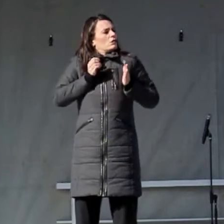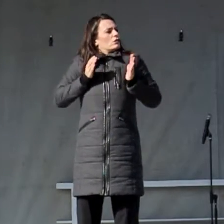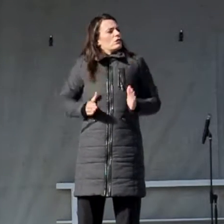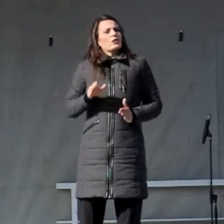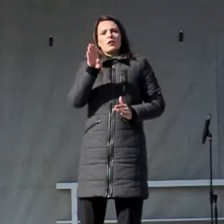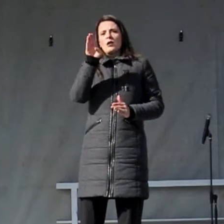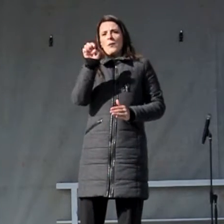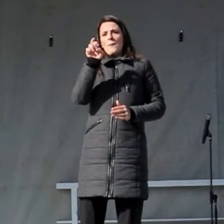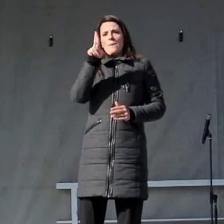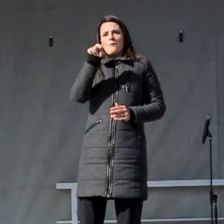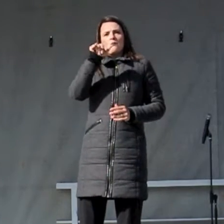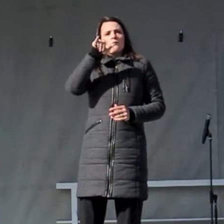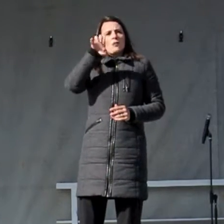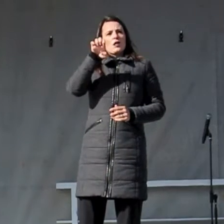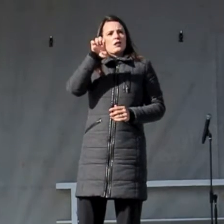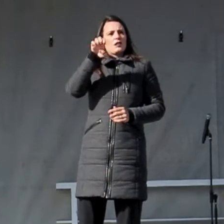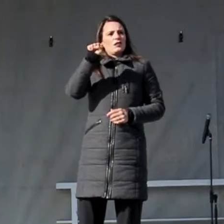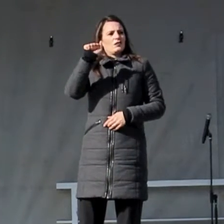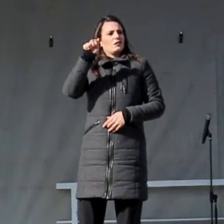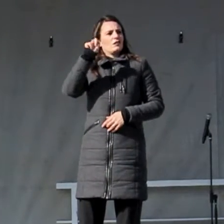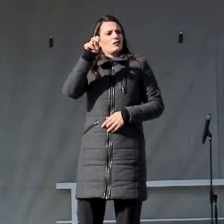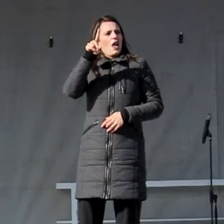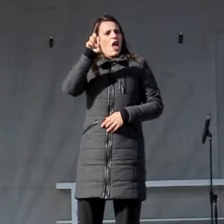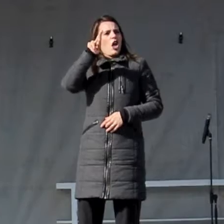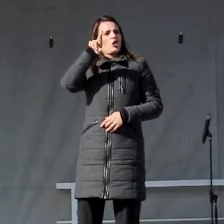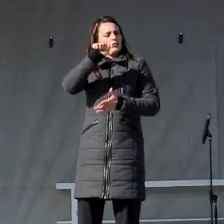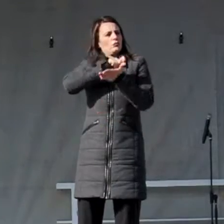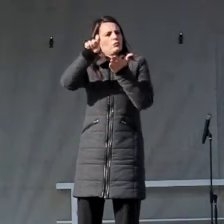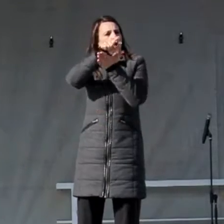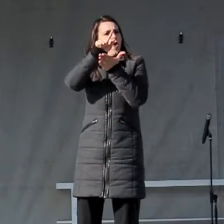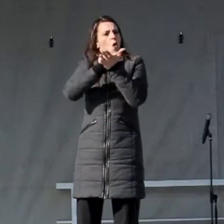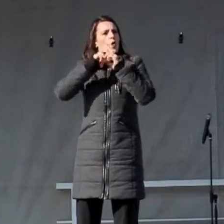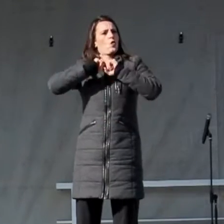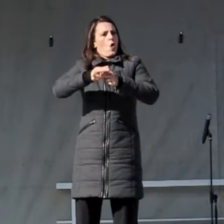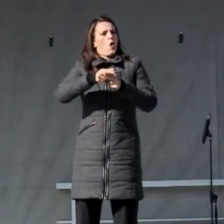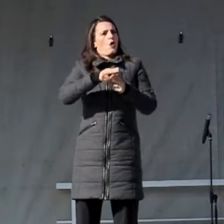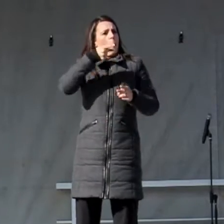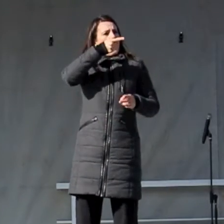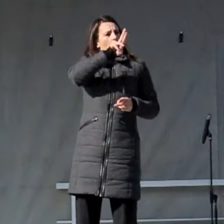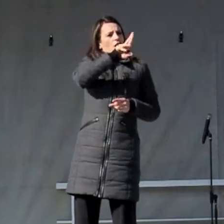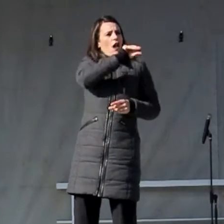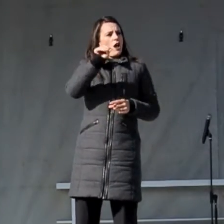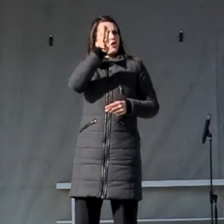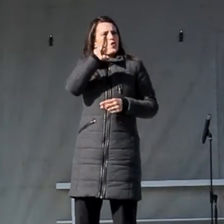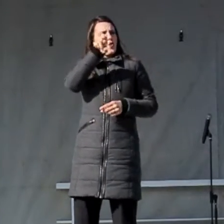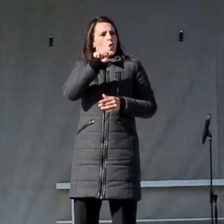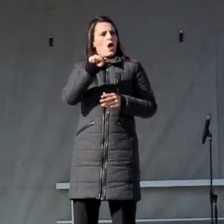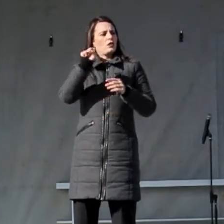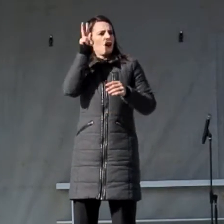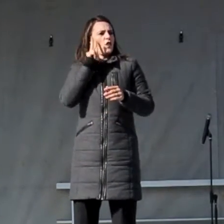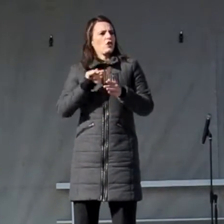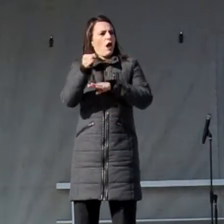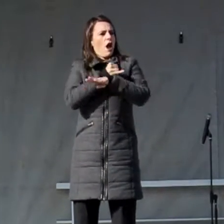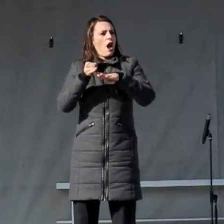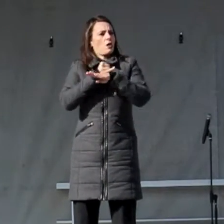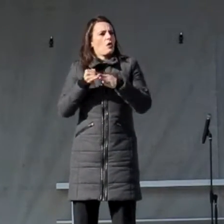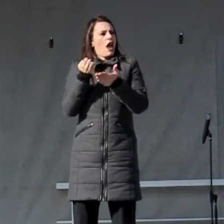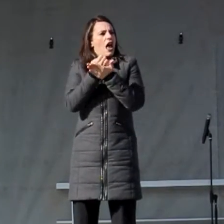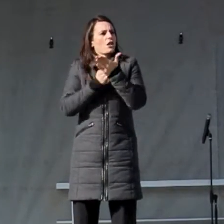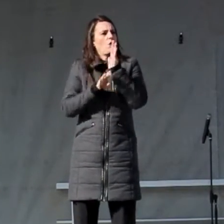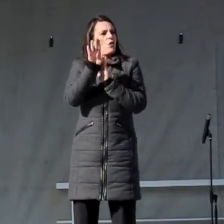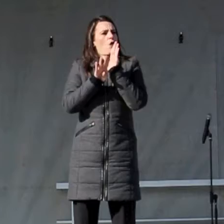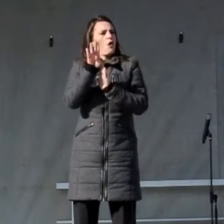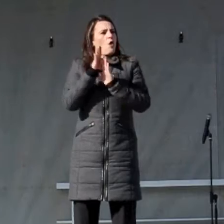introduced a legislation entitled the Puerto Rico and U.S. Virgin Islands Equitable Rebuild Act